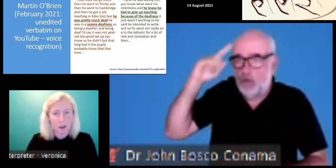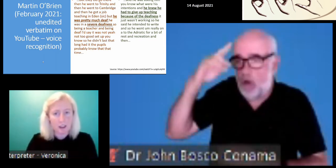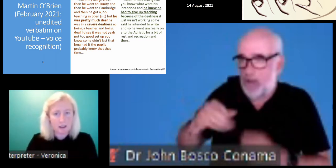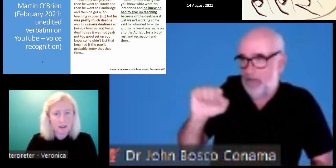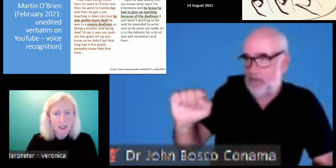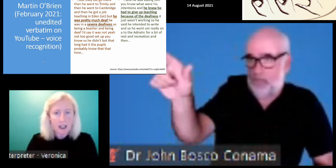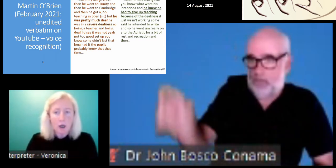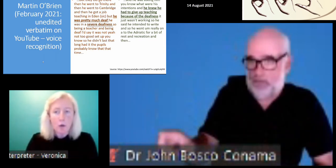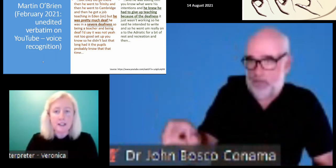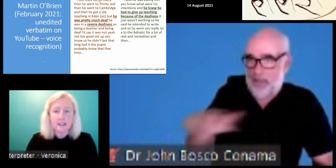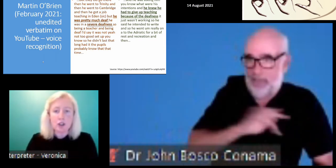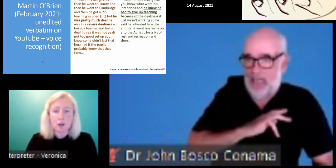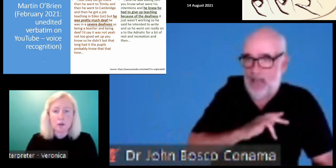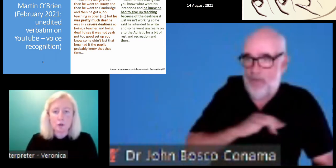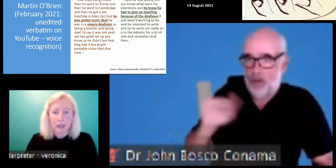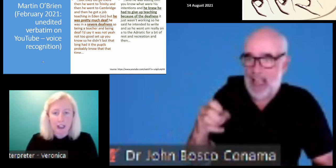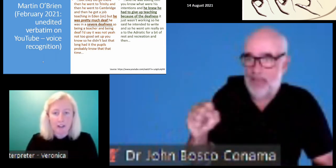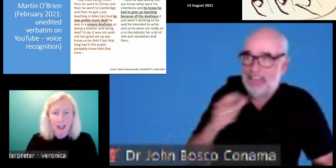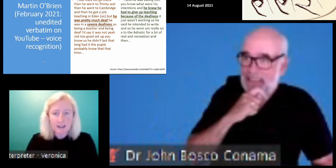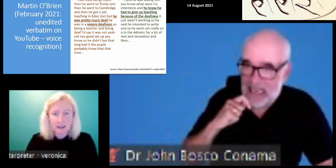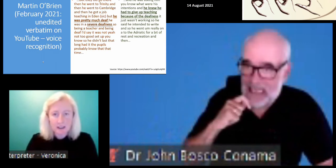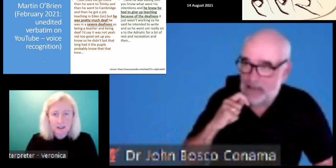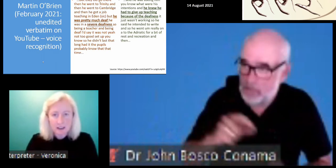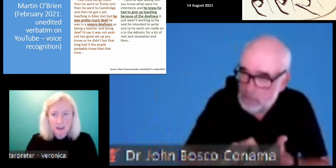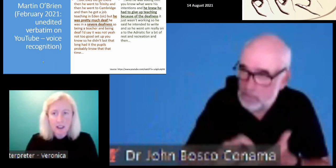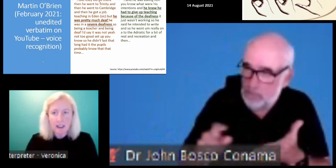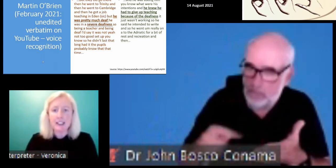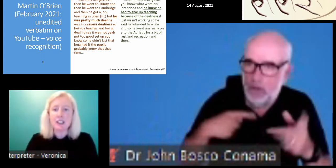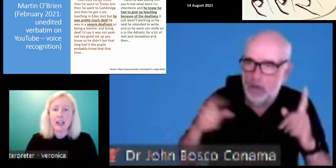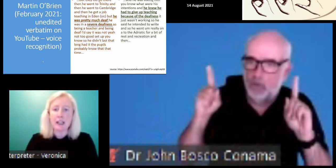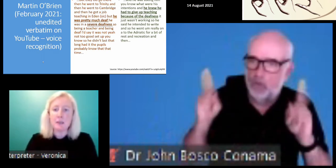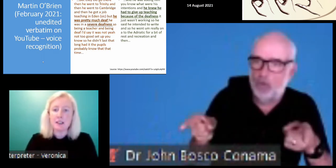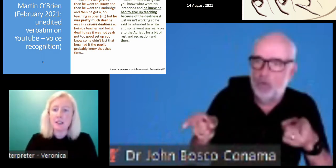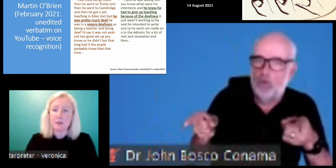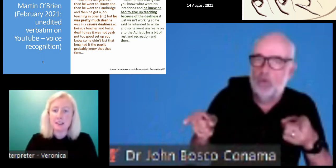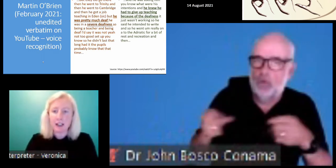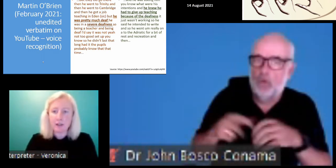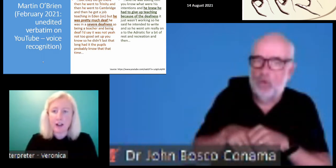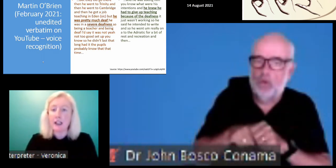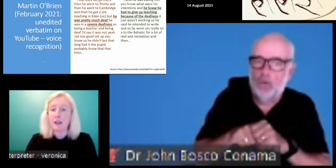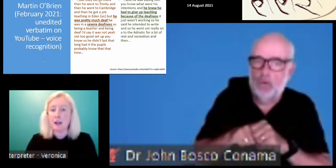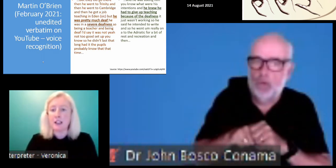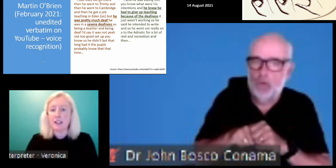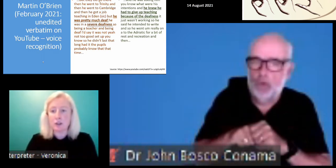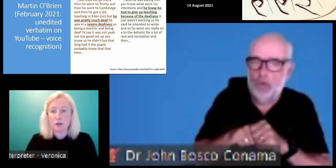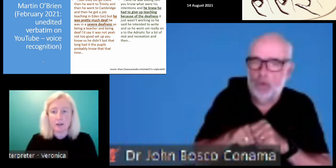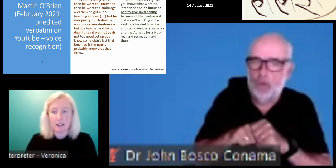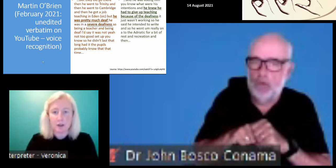point. Was it due to lack of access? Did he admit it himself? I am unsure of this, I